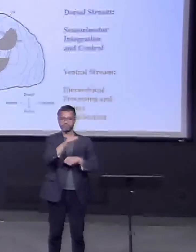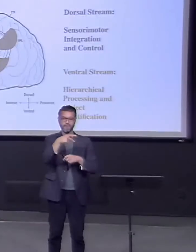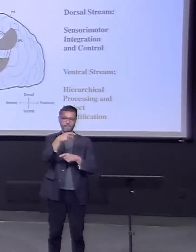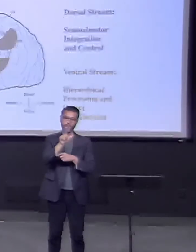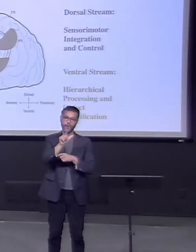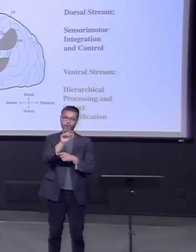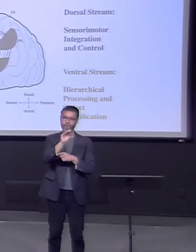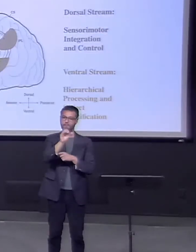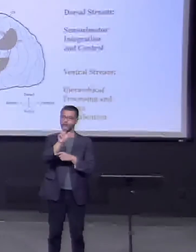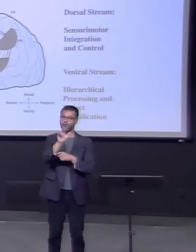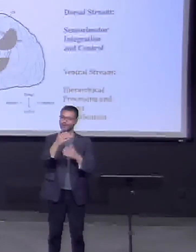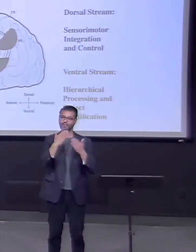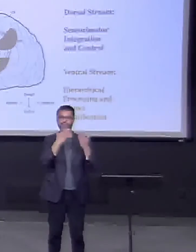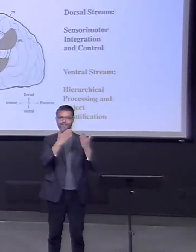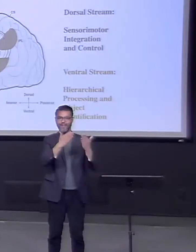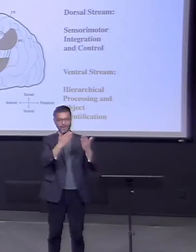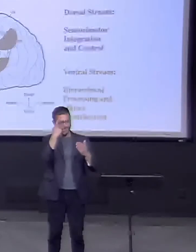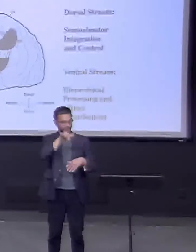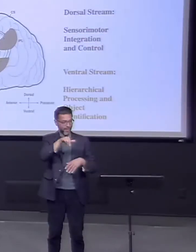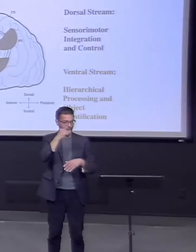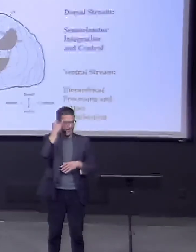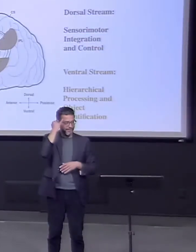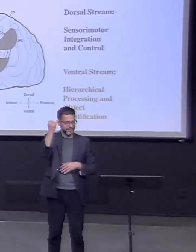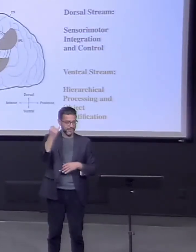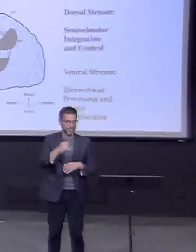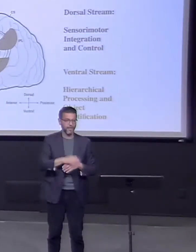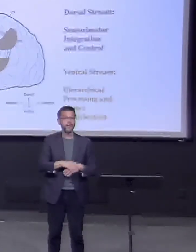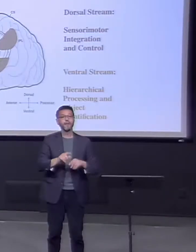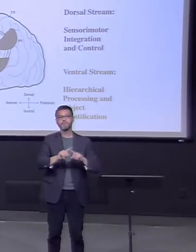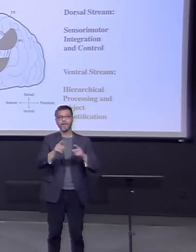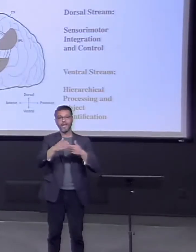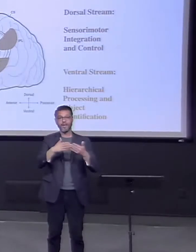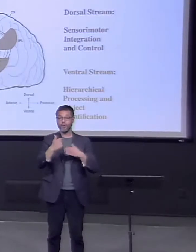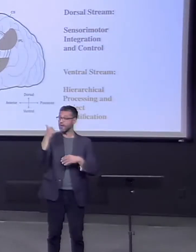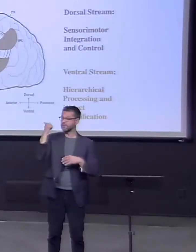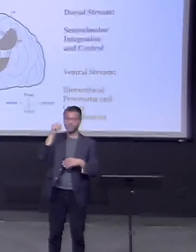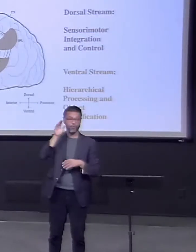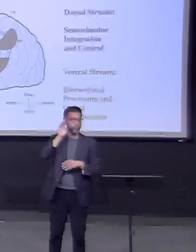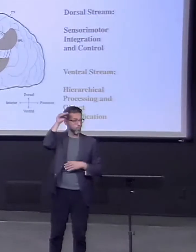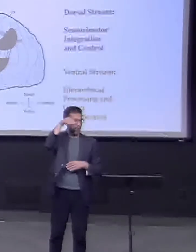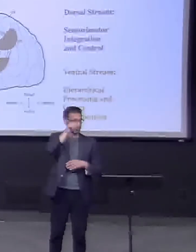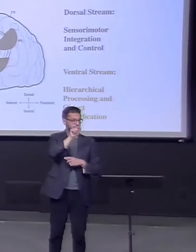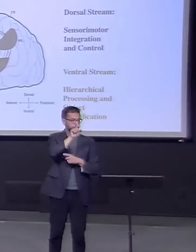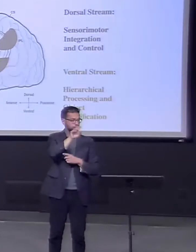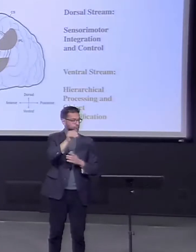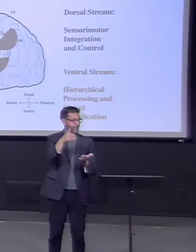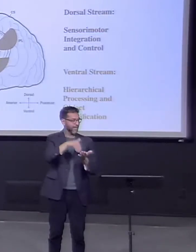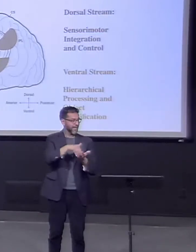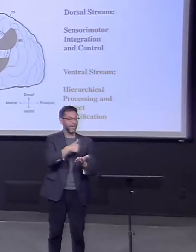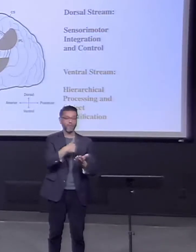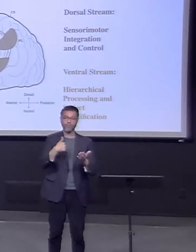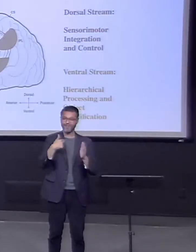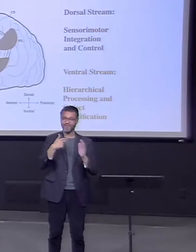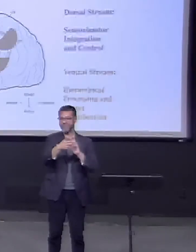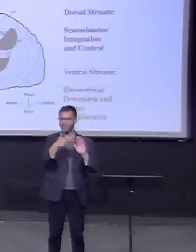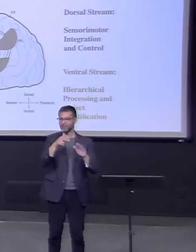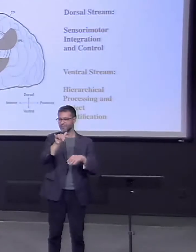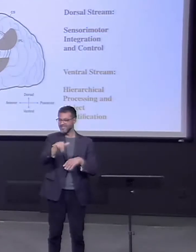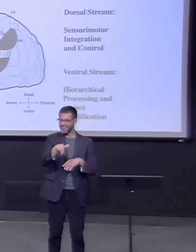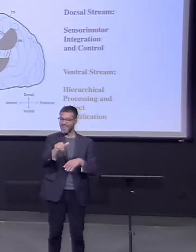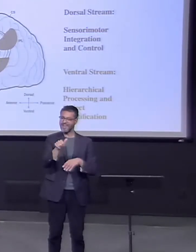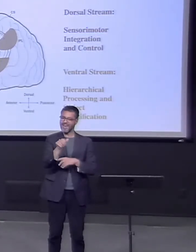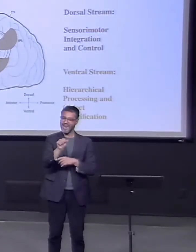for this idea. So here's the dorsal stream again, which we've characterized in the past as a